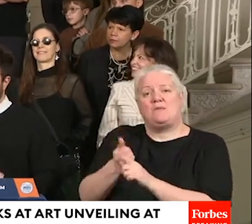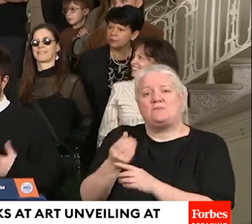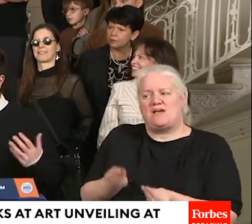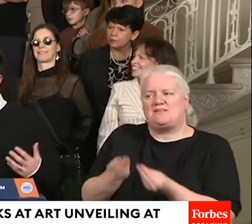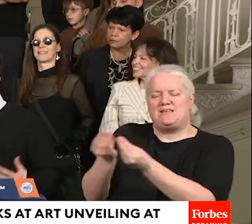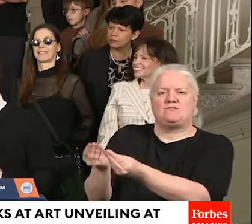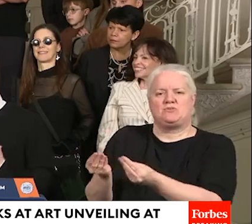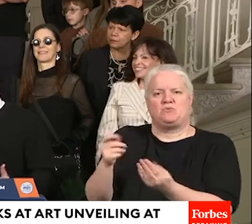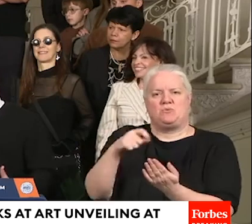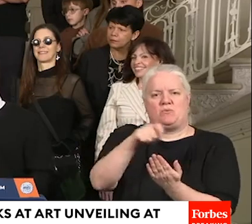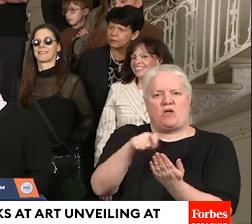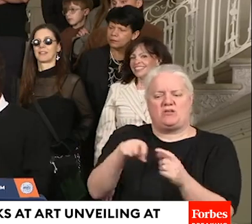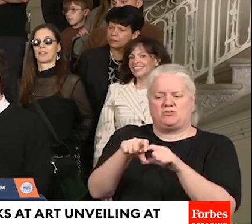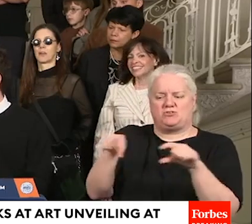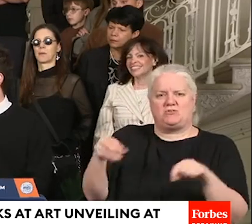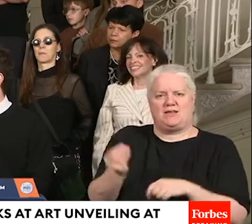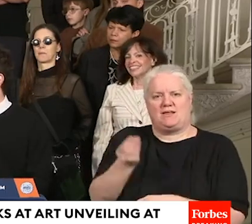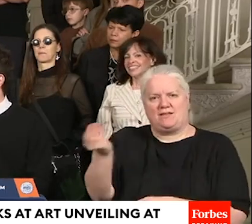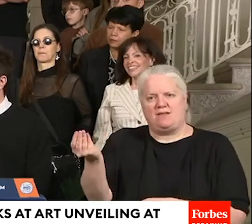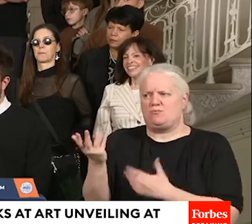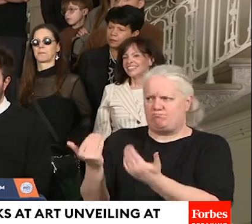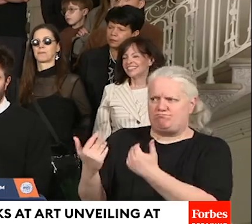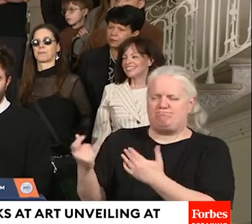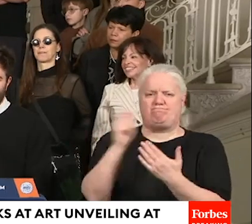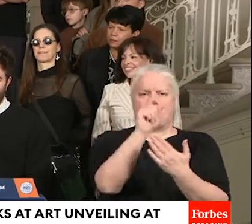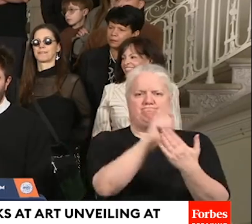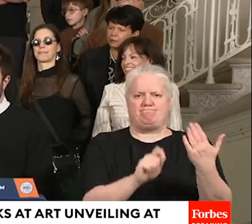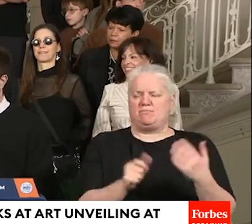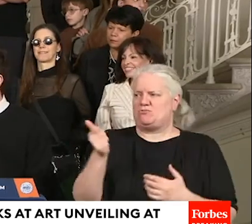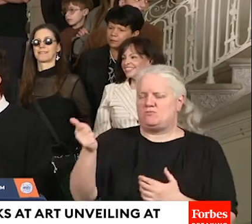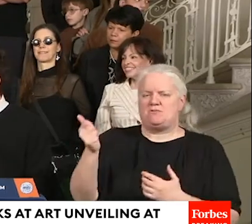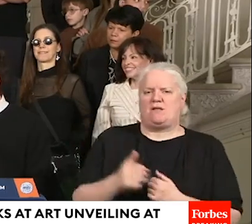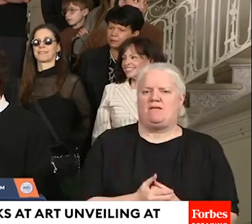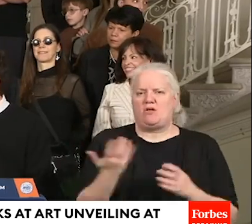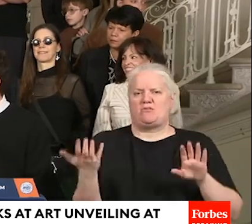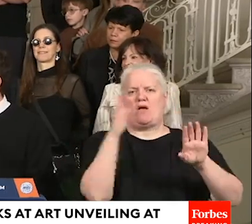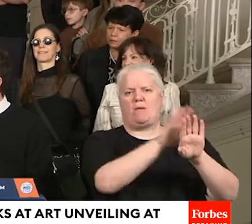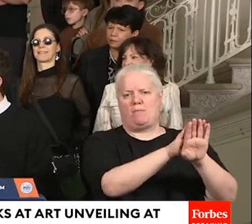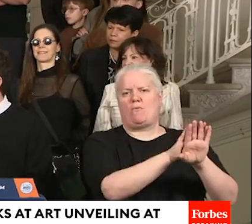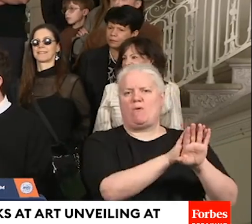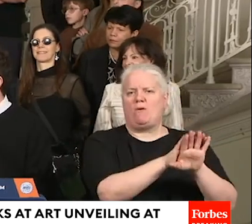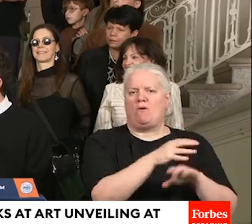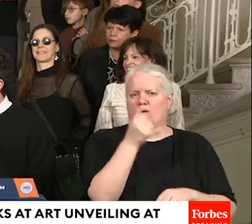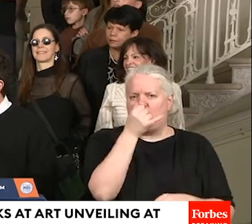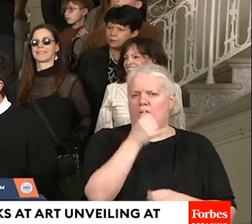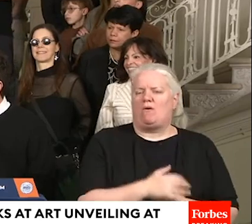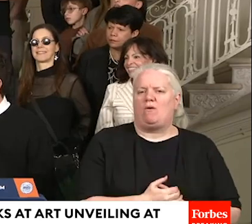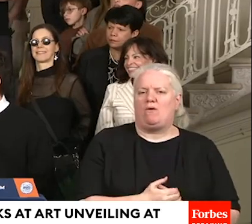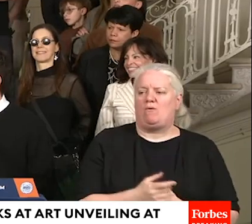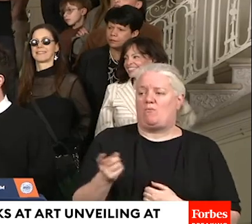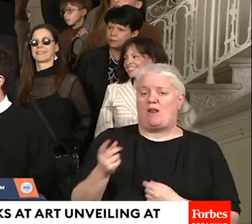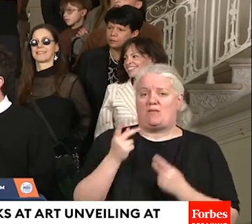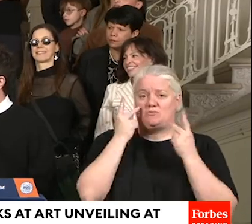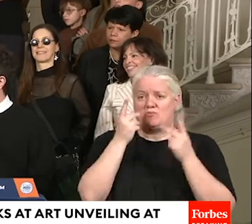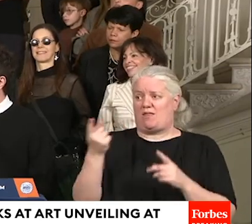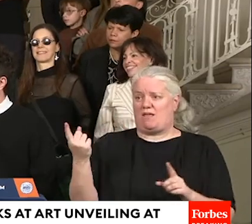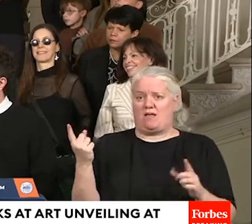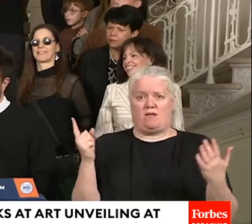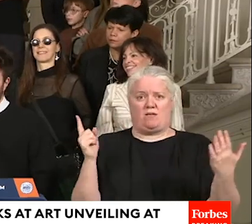a representation of themselves on top of the canvas. And for me, the moment they start